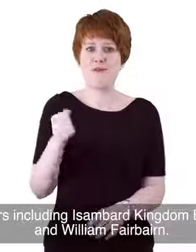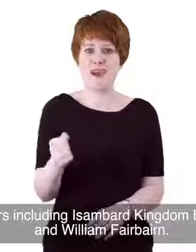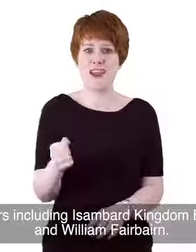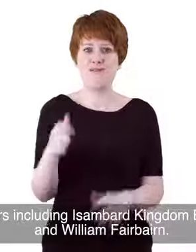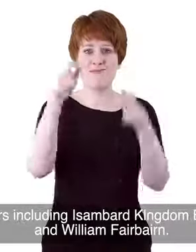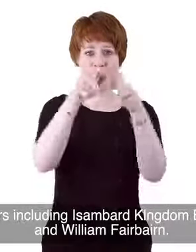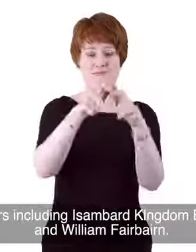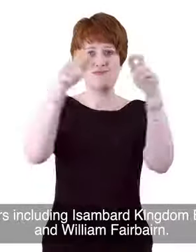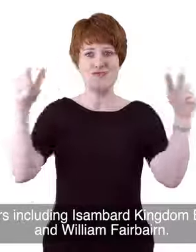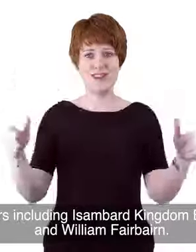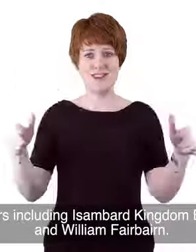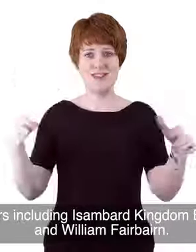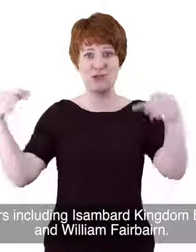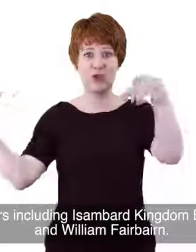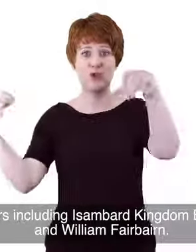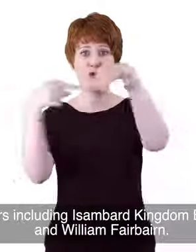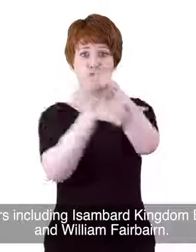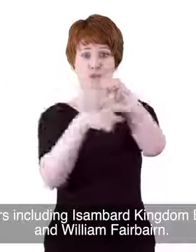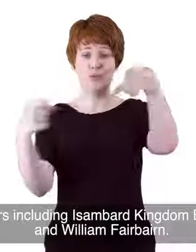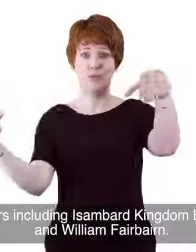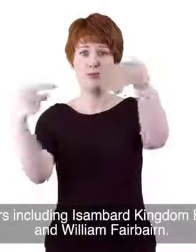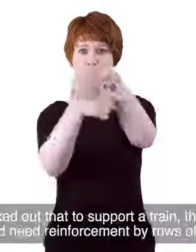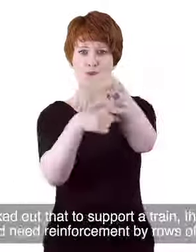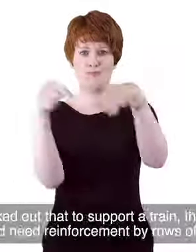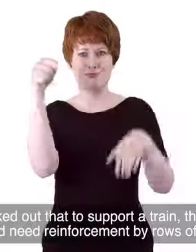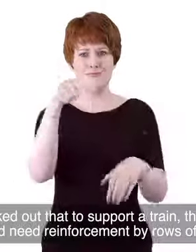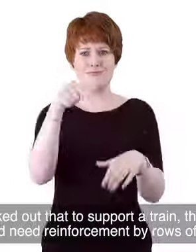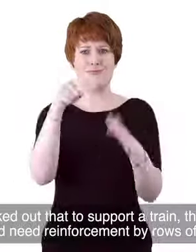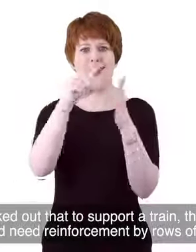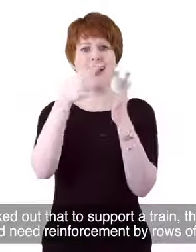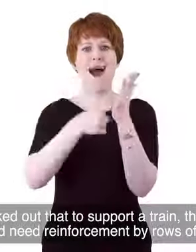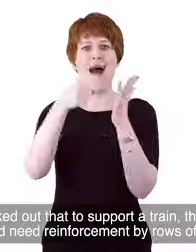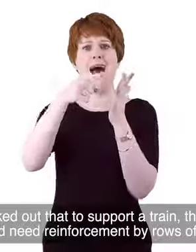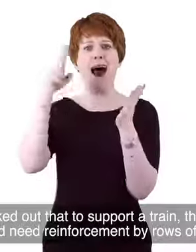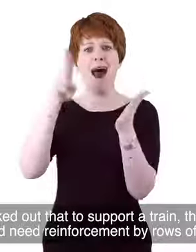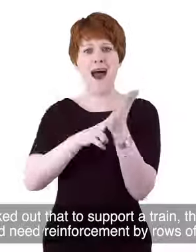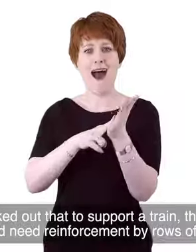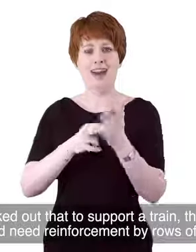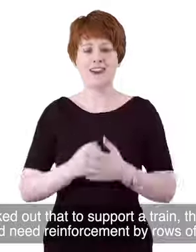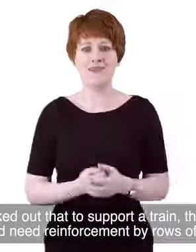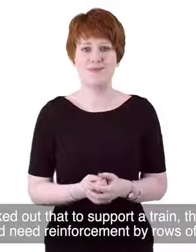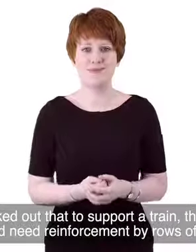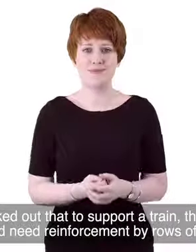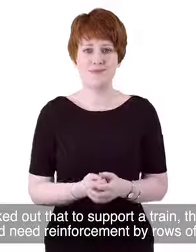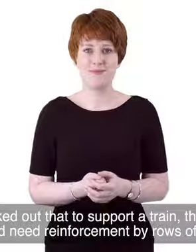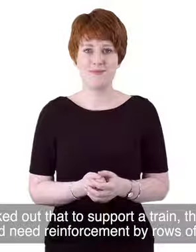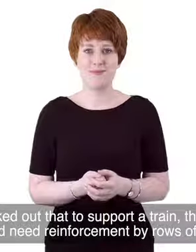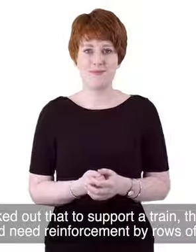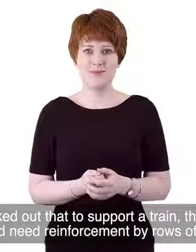Isambard Kingdom Brunel and William Fairbairn. They worked out that to support the train, the big tubes would need reinforcement by